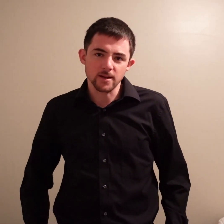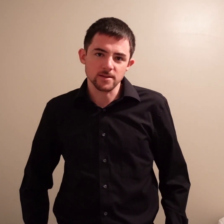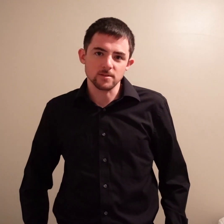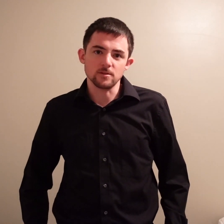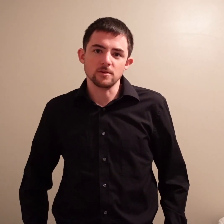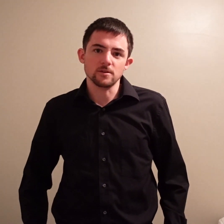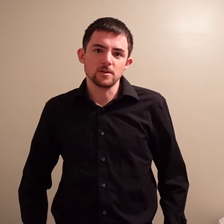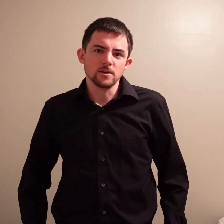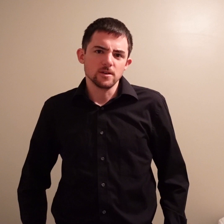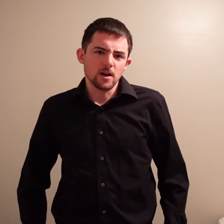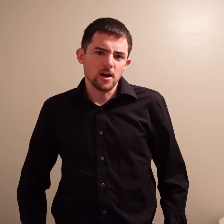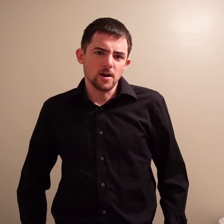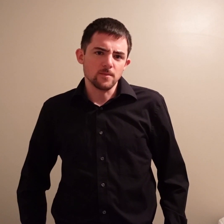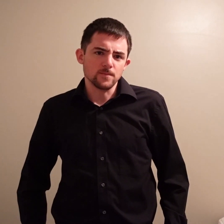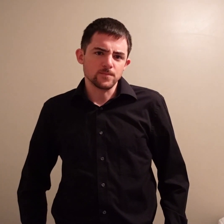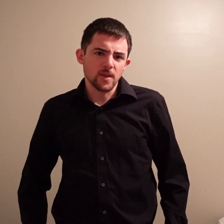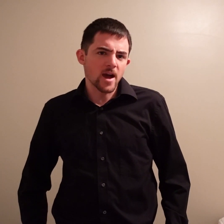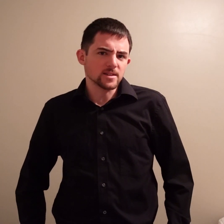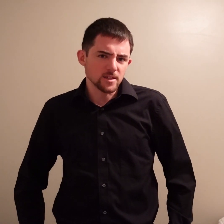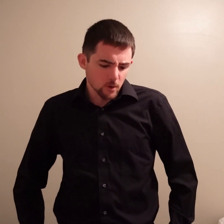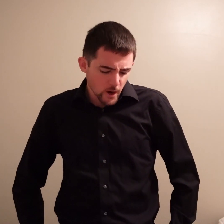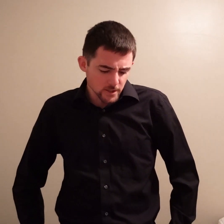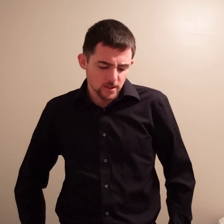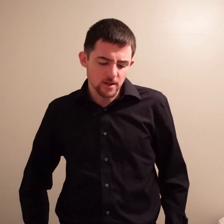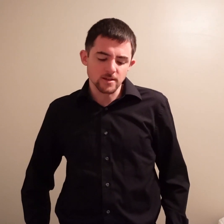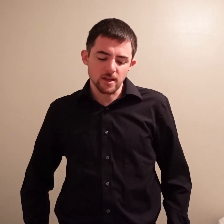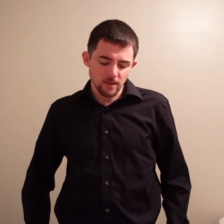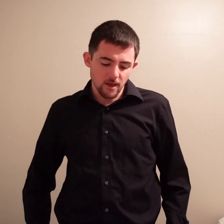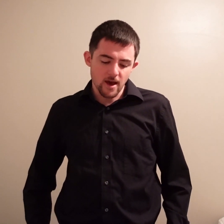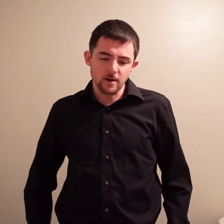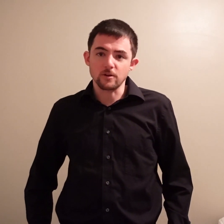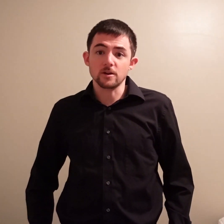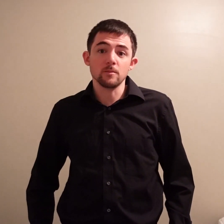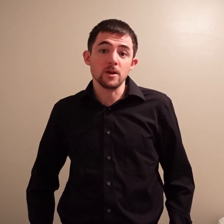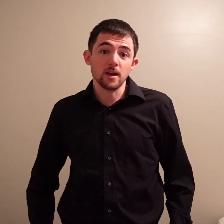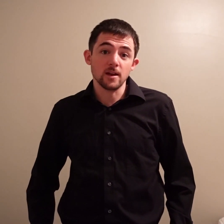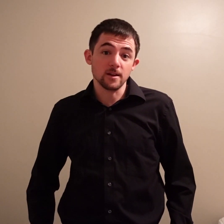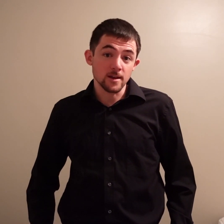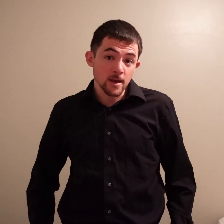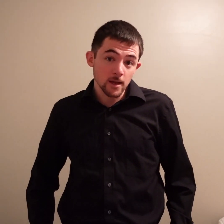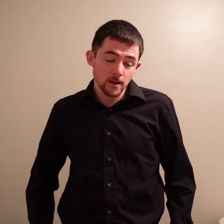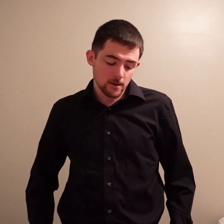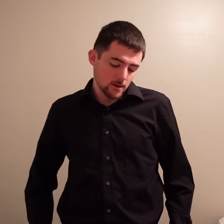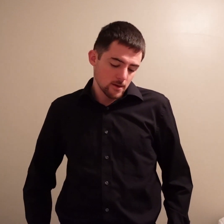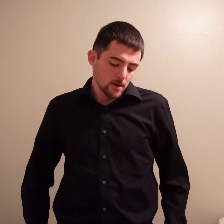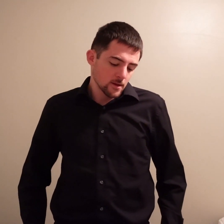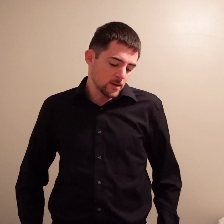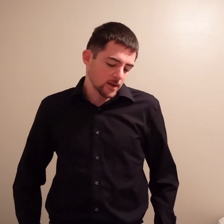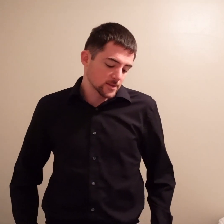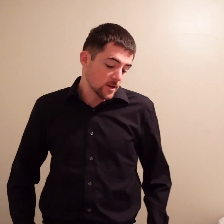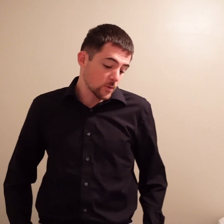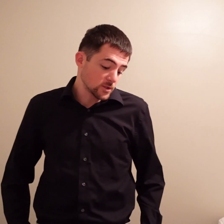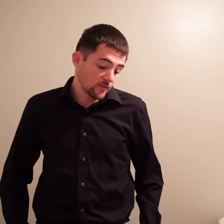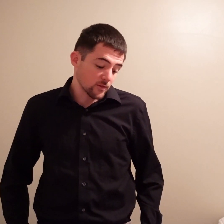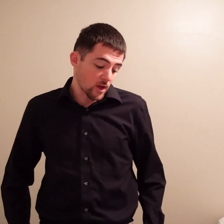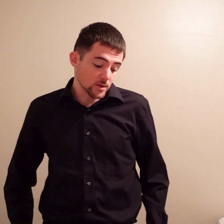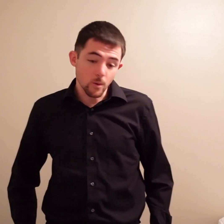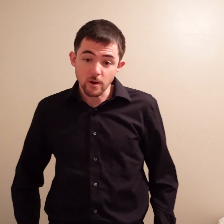commands or asking a question, things like that, or communicating a need. The next 10 words after that, 21